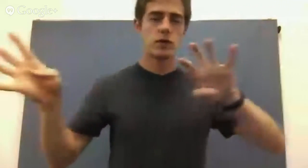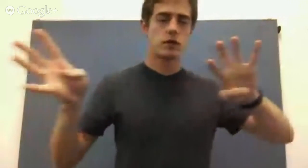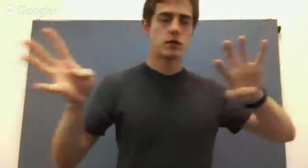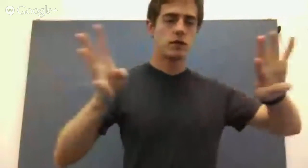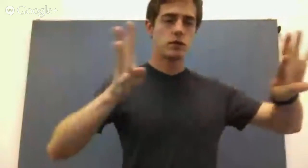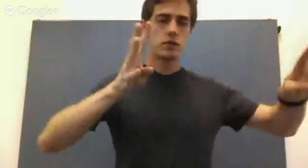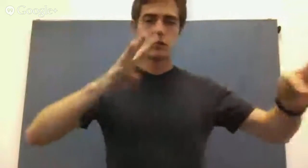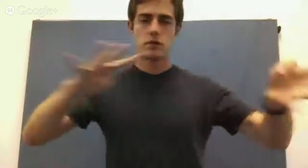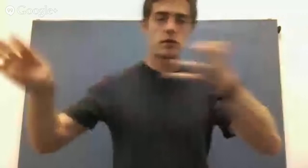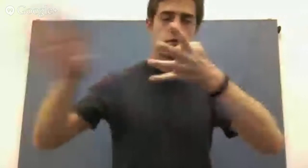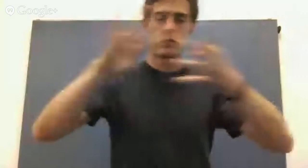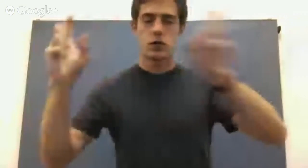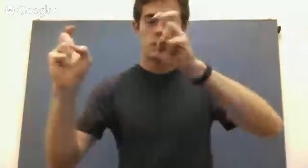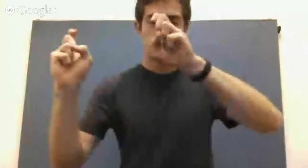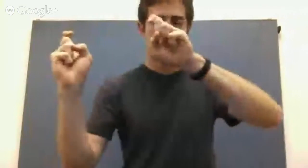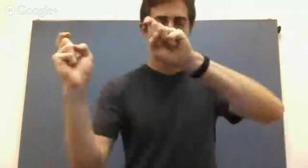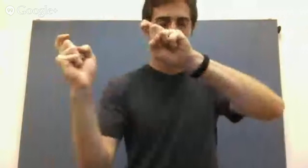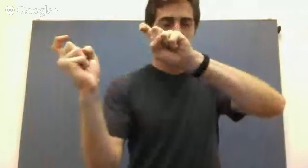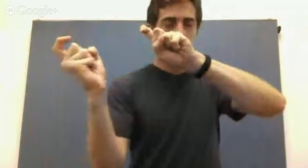wind of